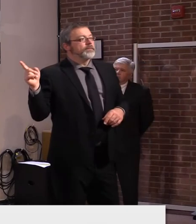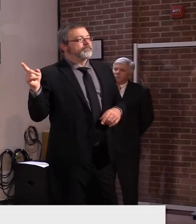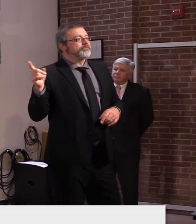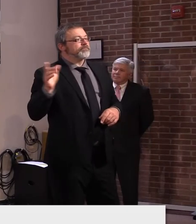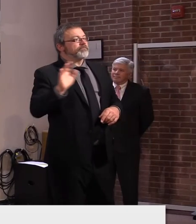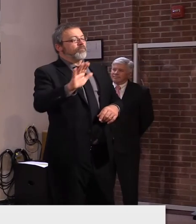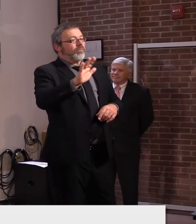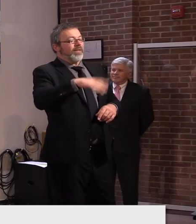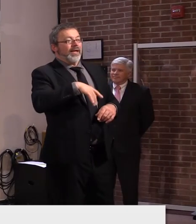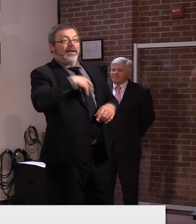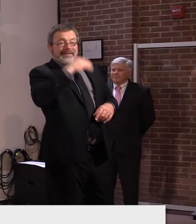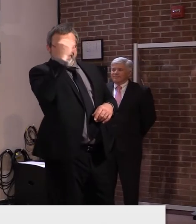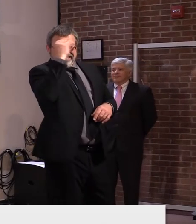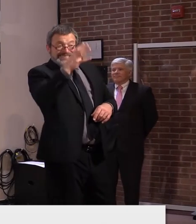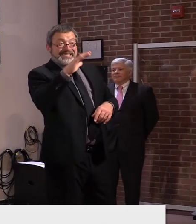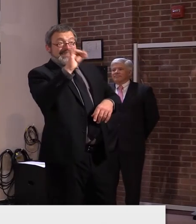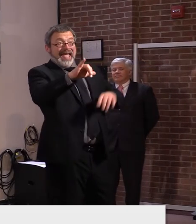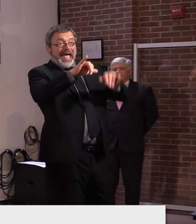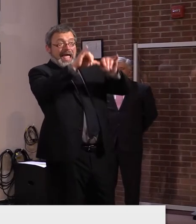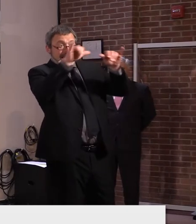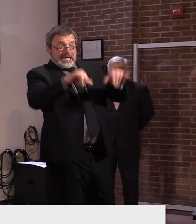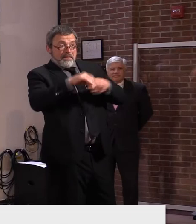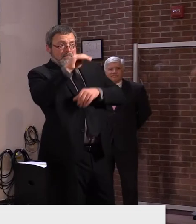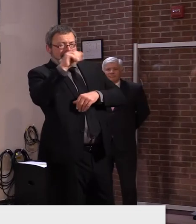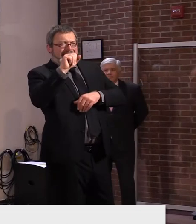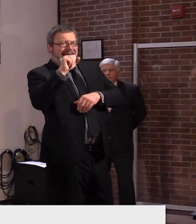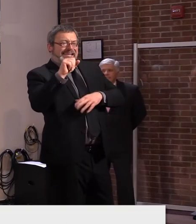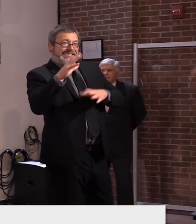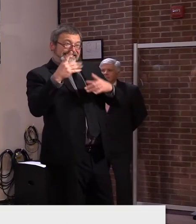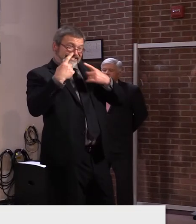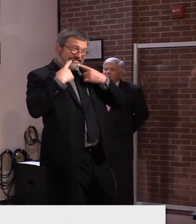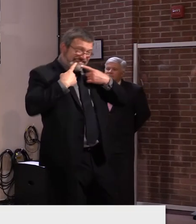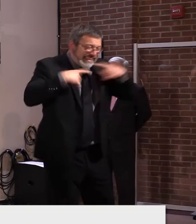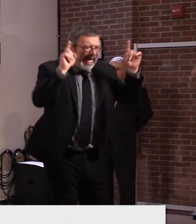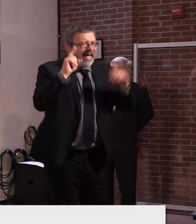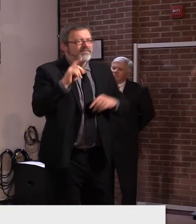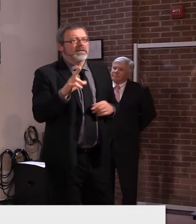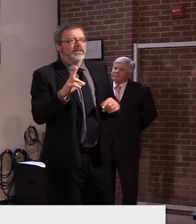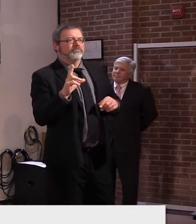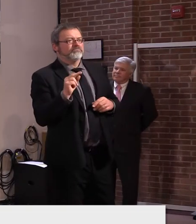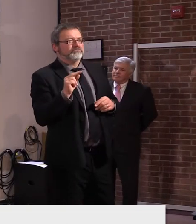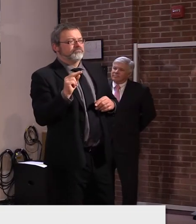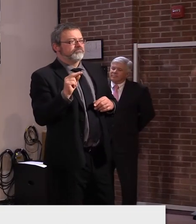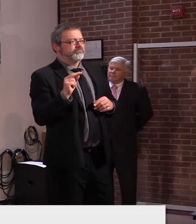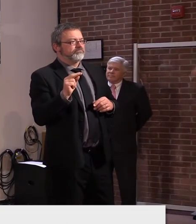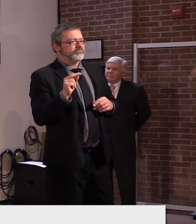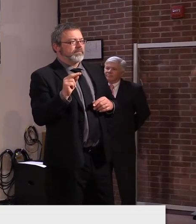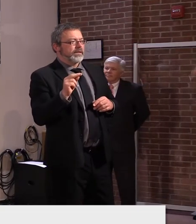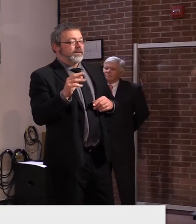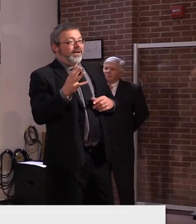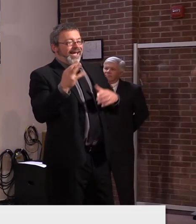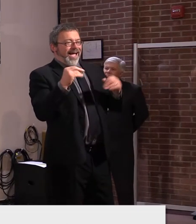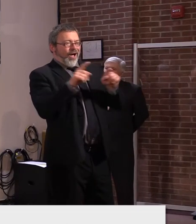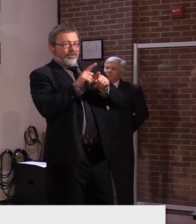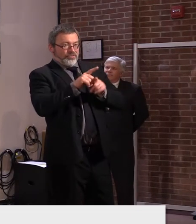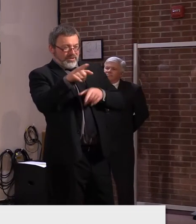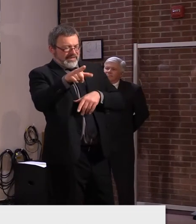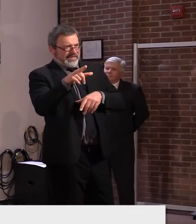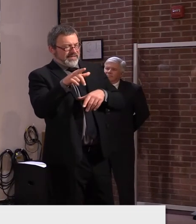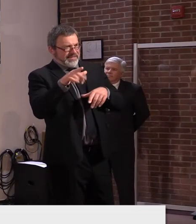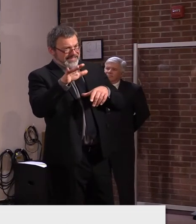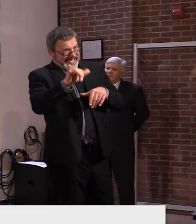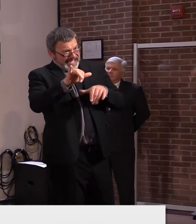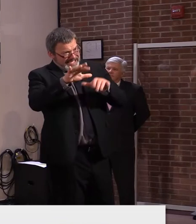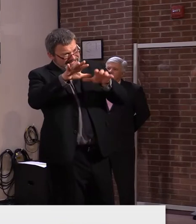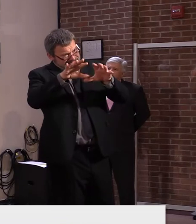Massachusetts. And then two, we just don't have the density of population to make that work. I mean, unlike Massachusetts, which is